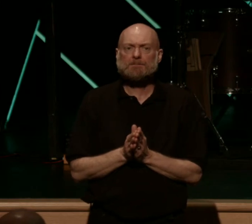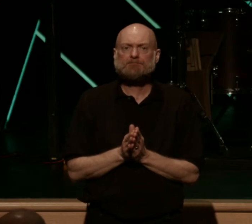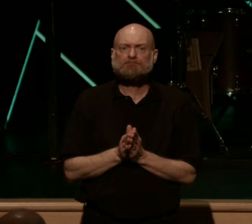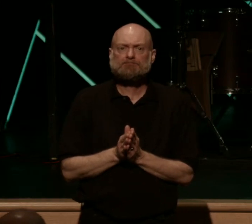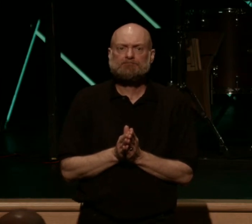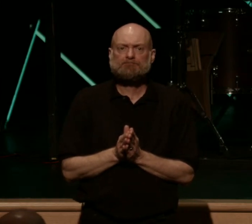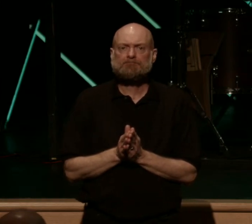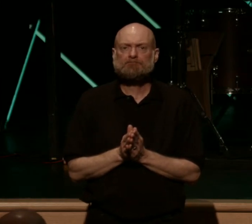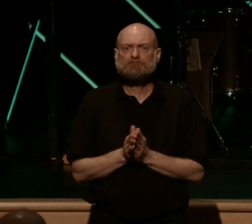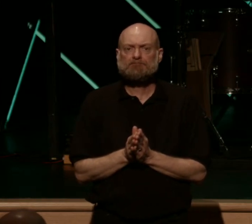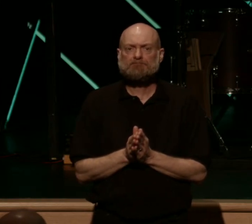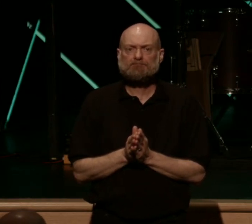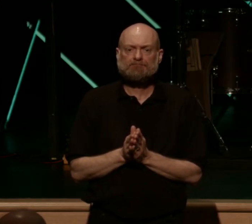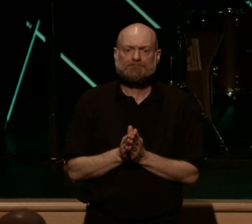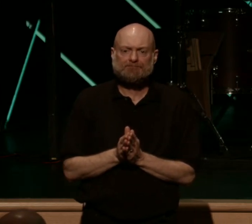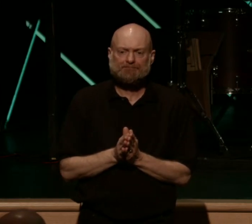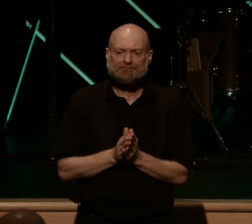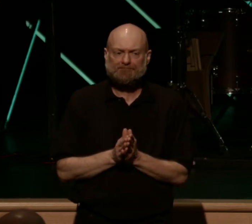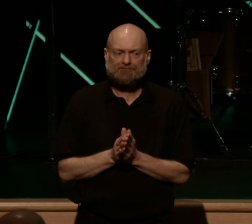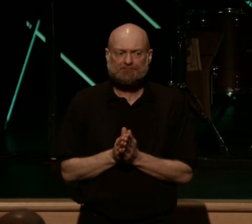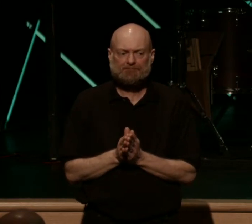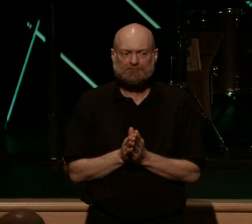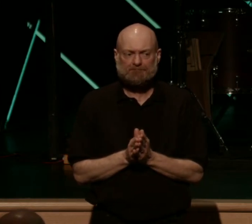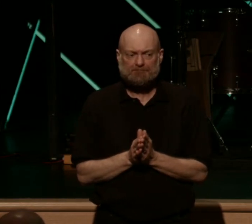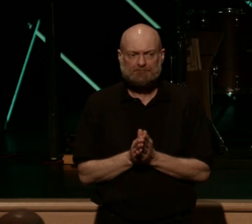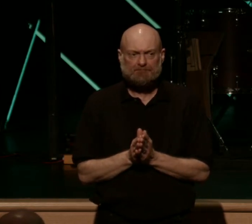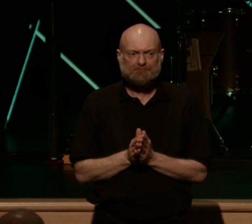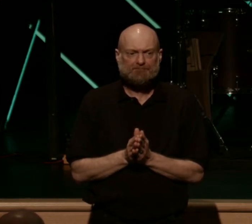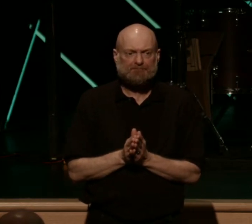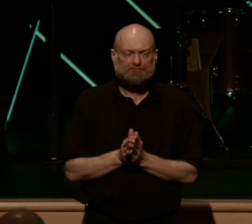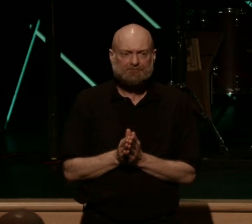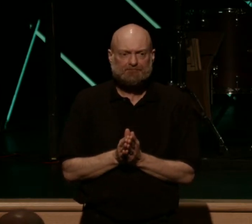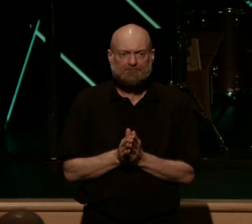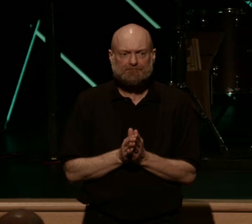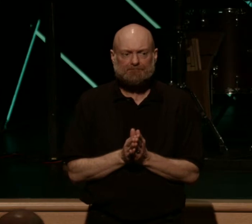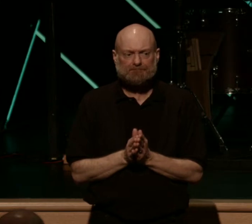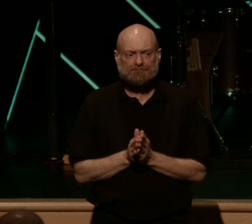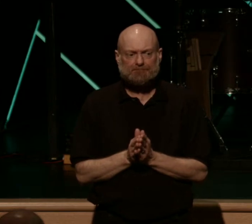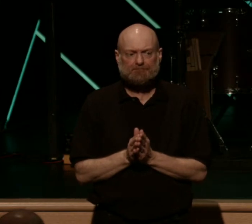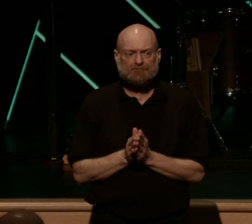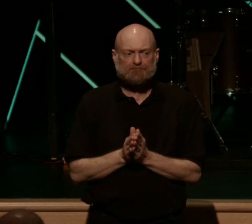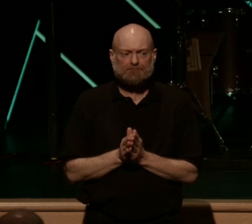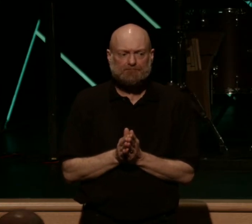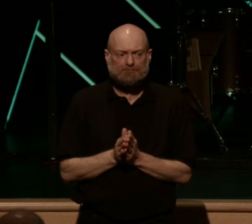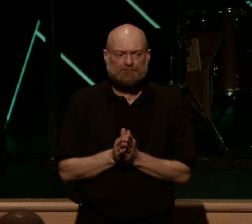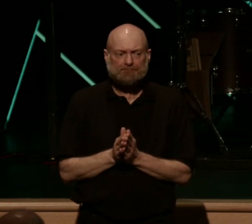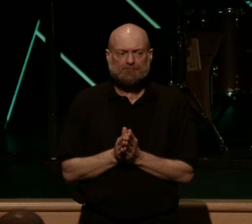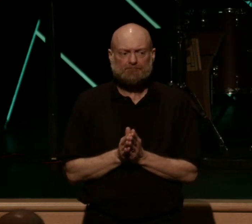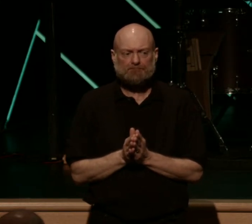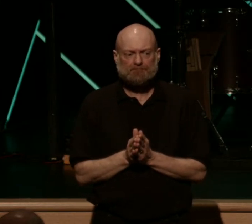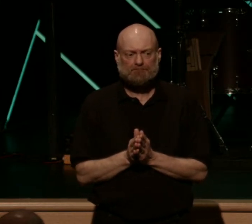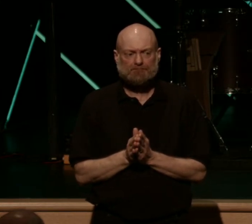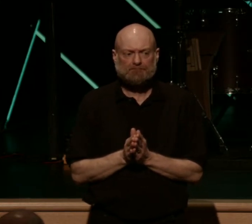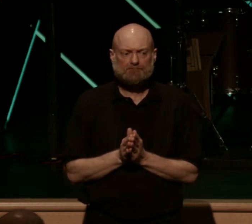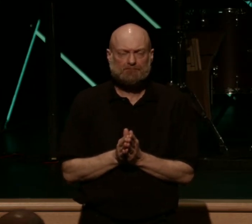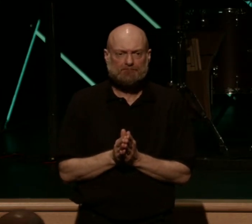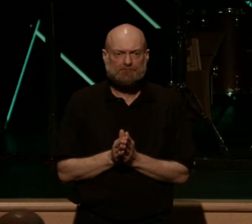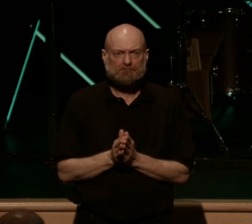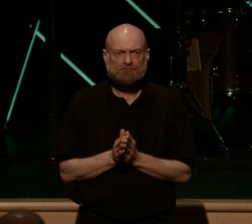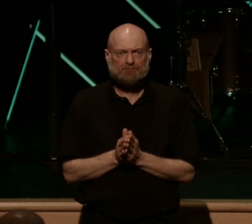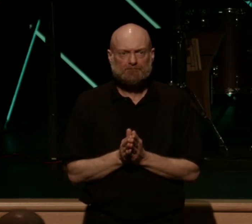you, Jesus. You are worthy to be praised. You are glory. You are awesome. You are glory. You are